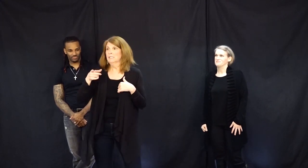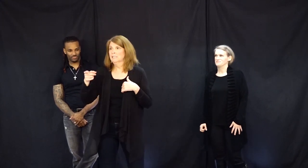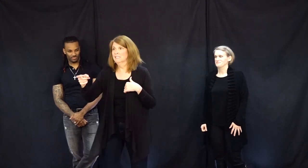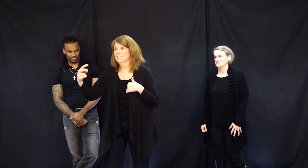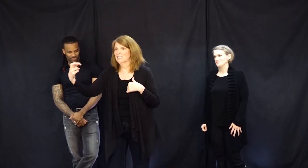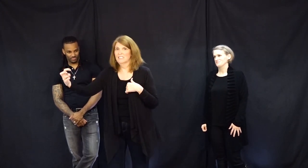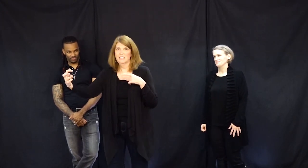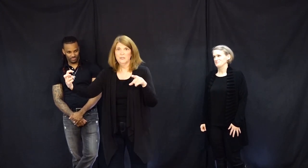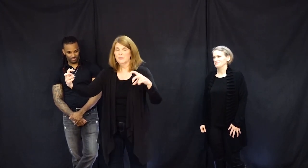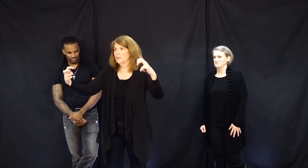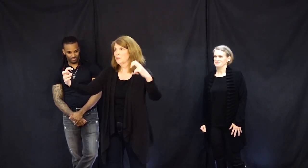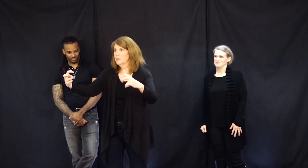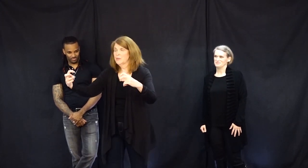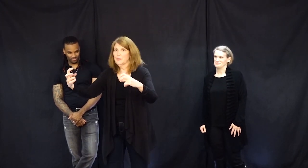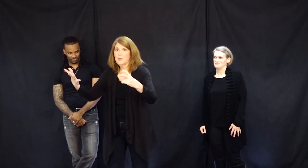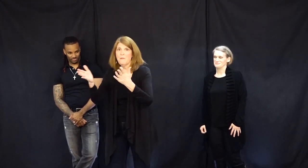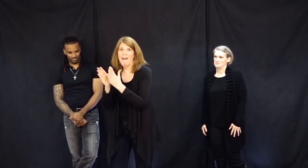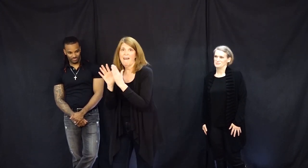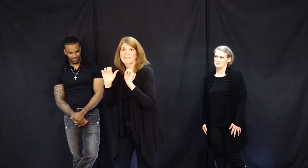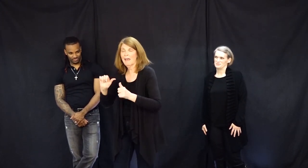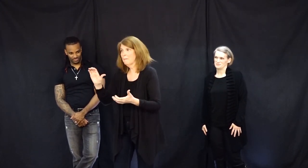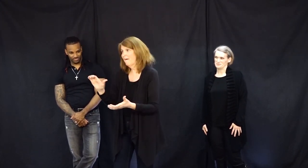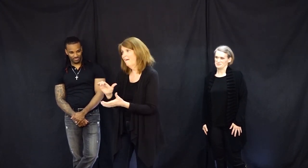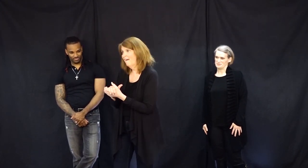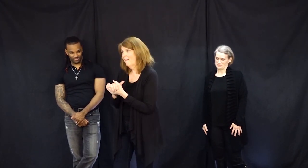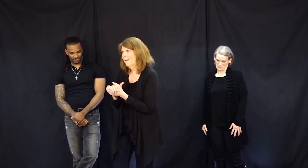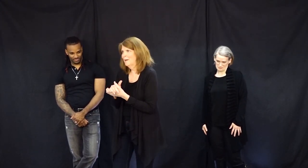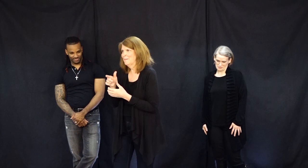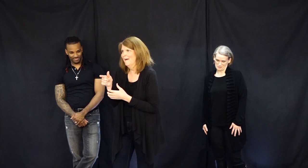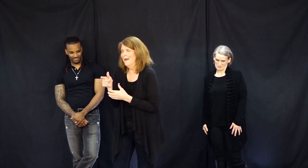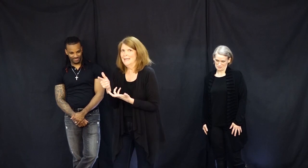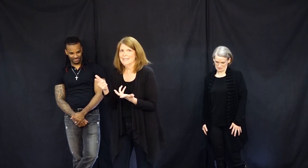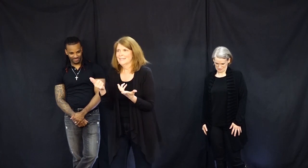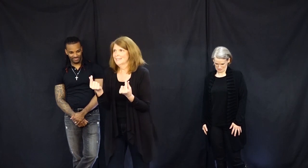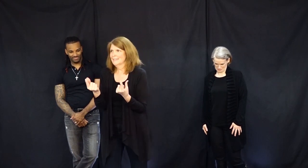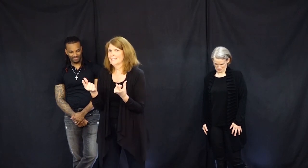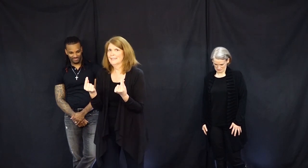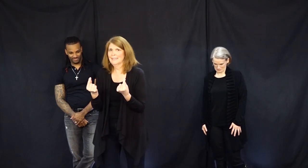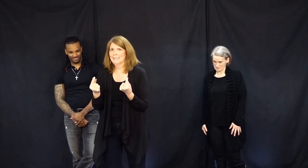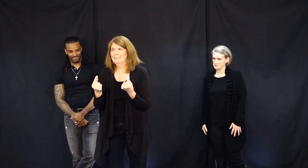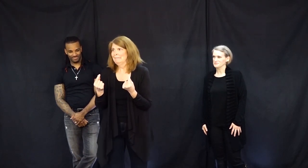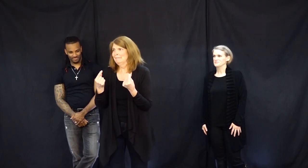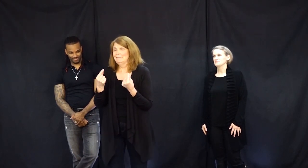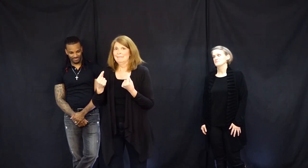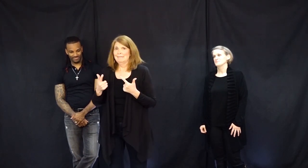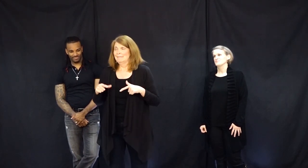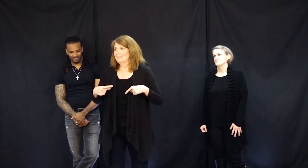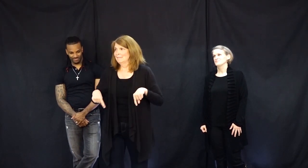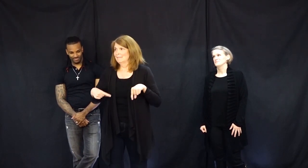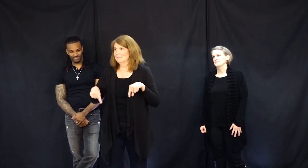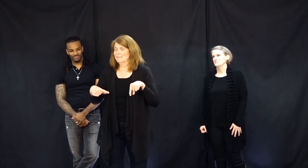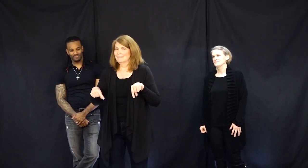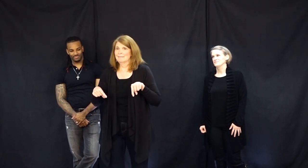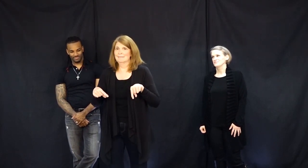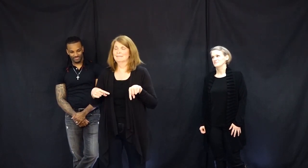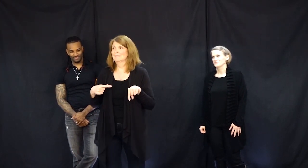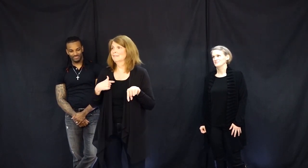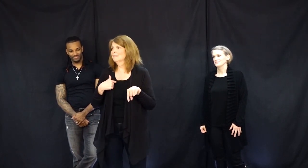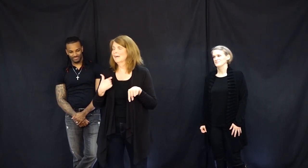blessing. I'm dying inside as you whine and dine, and I'm trying not to cry cause there's nothing that your mind can't do. My